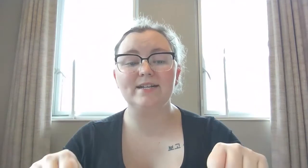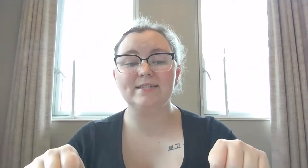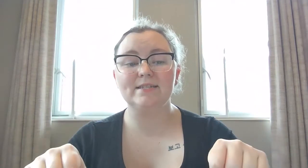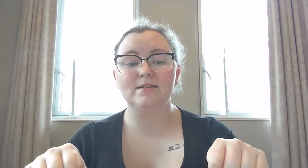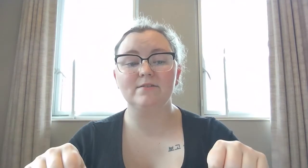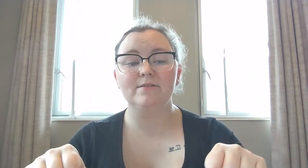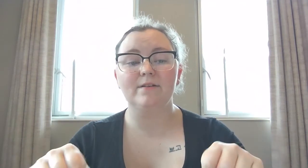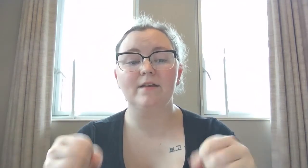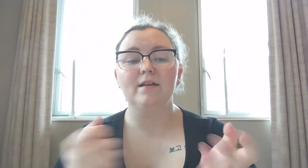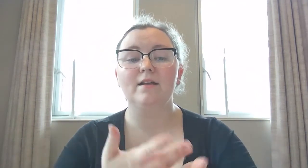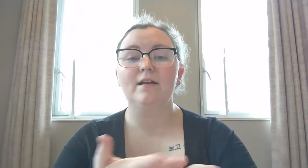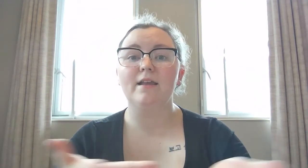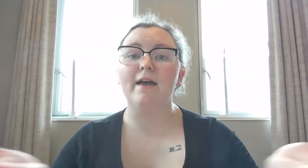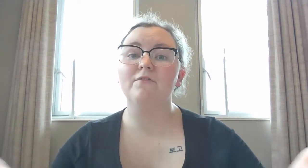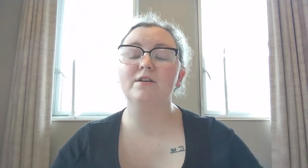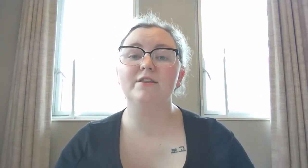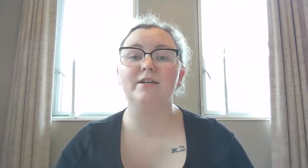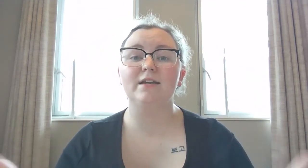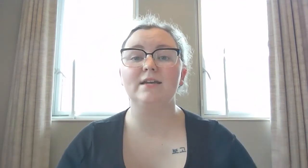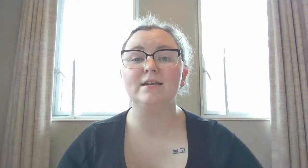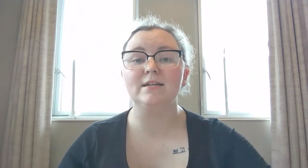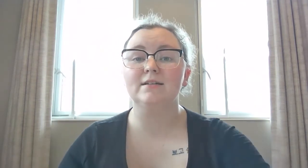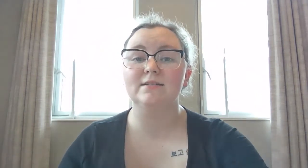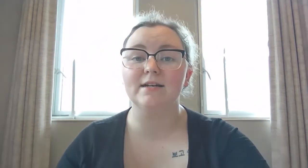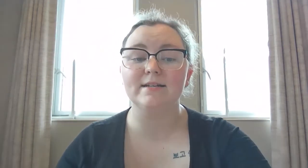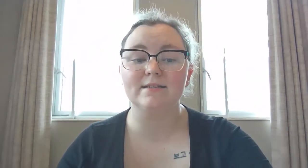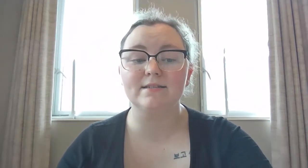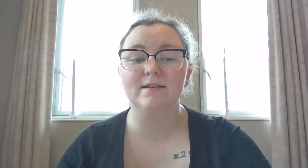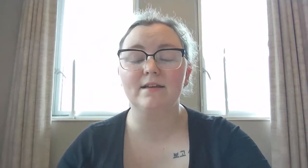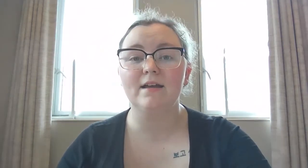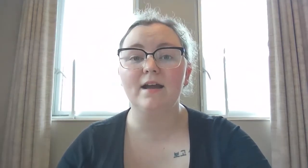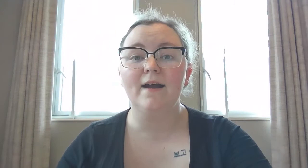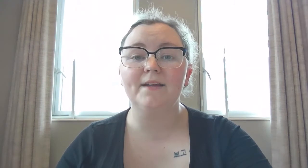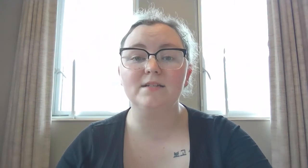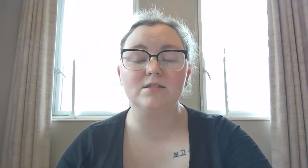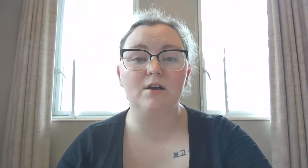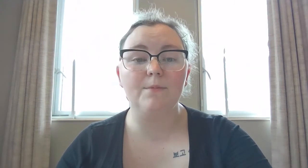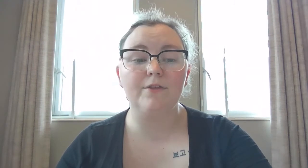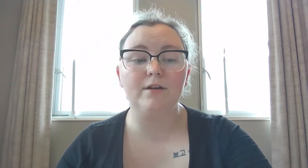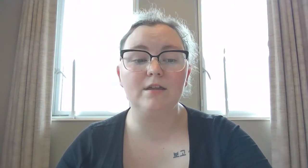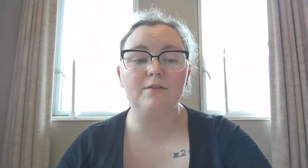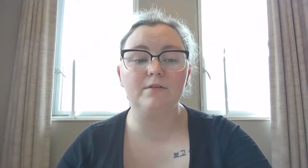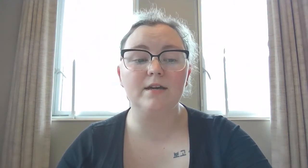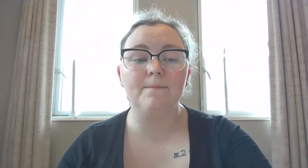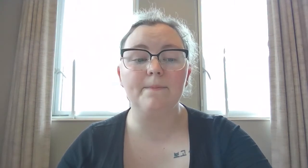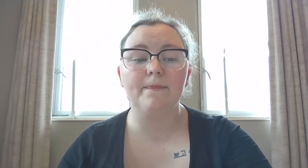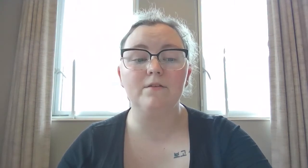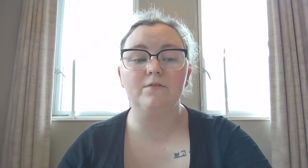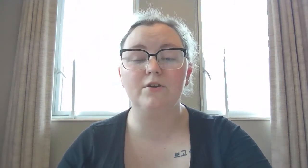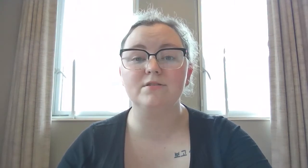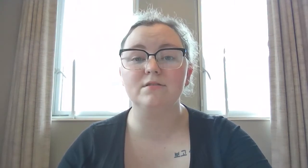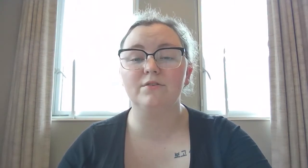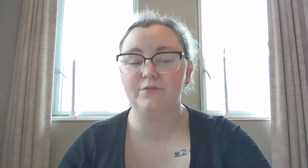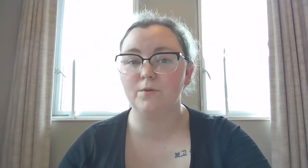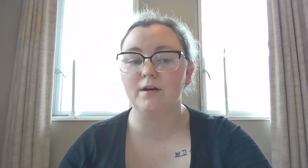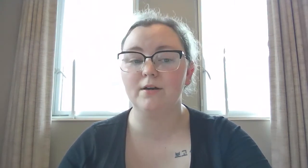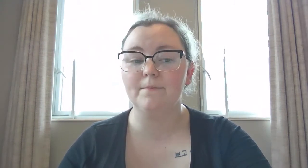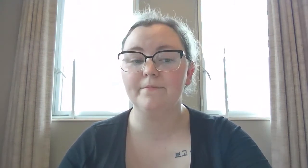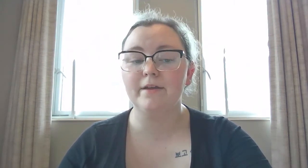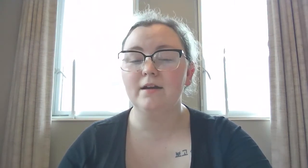trust everything He does. And that's Psalm 33, verse 4.